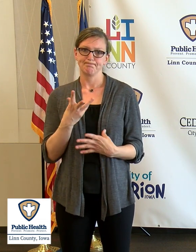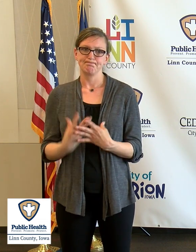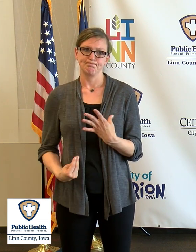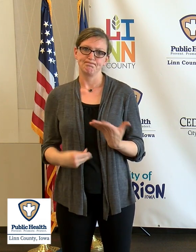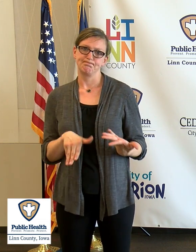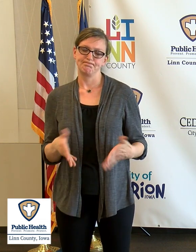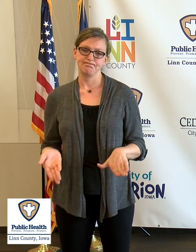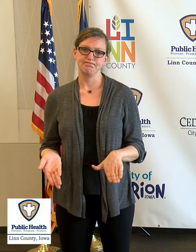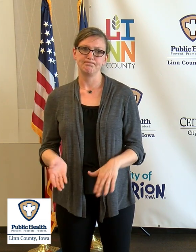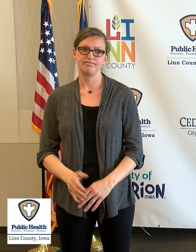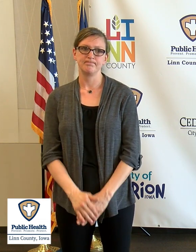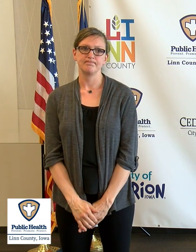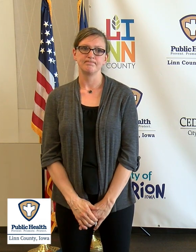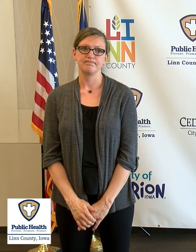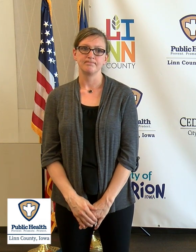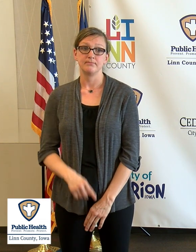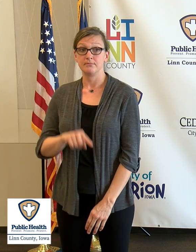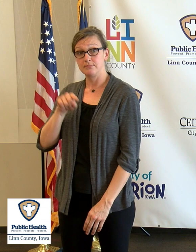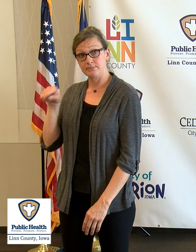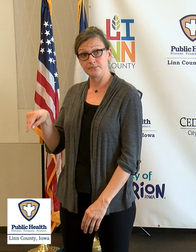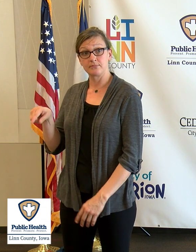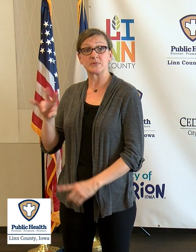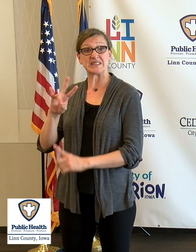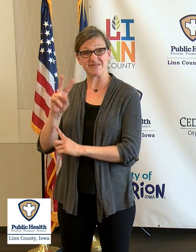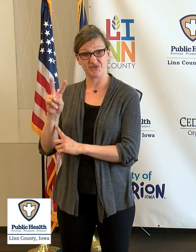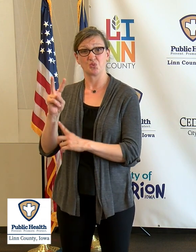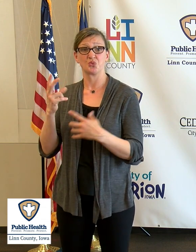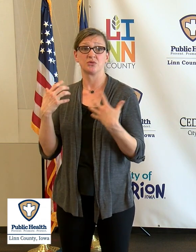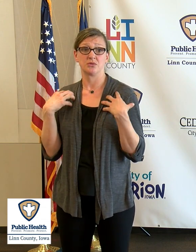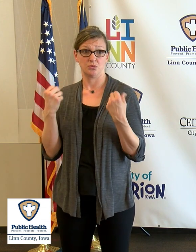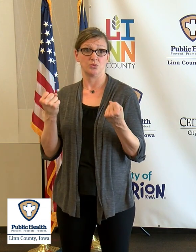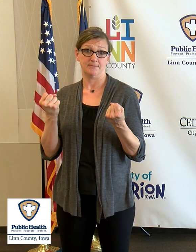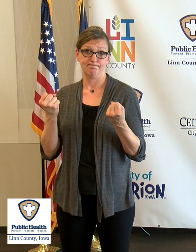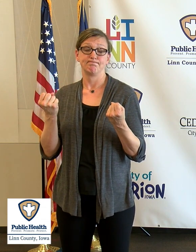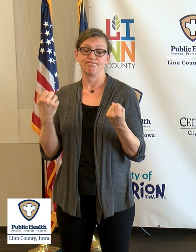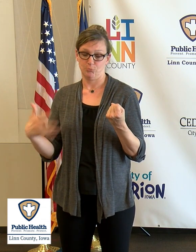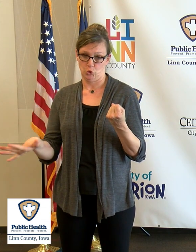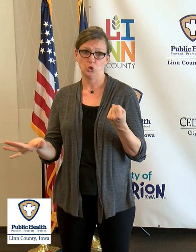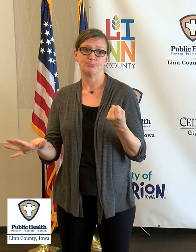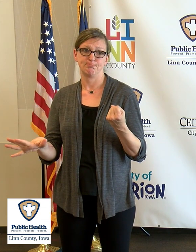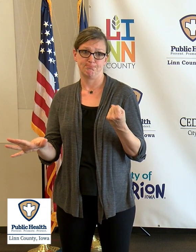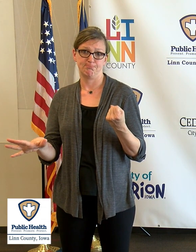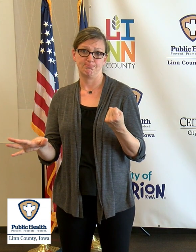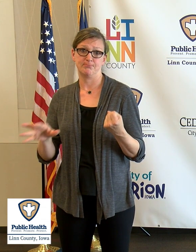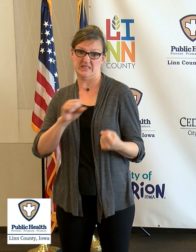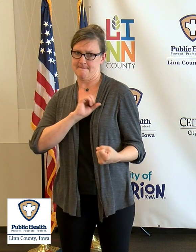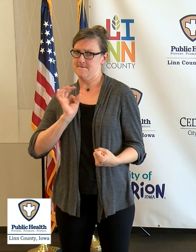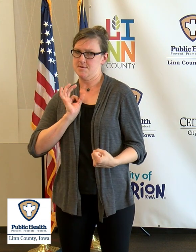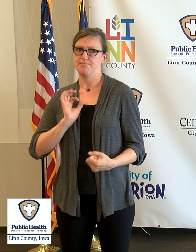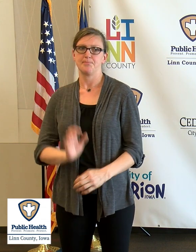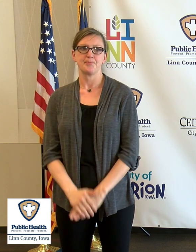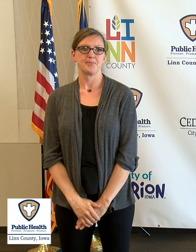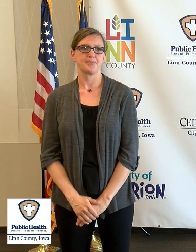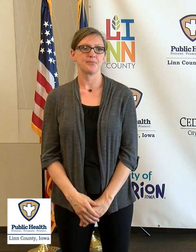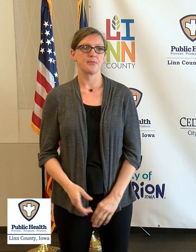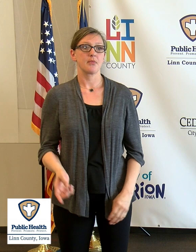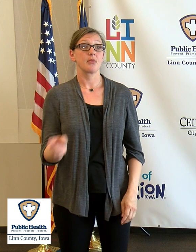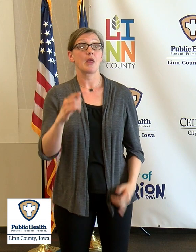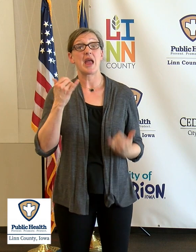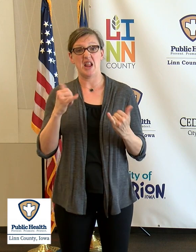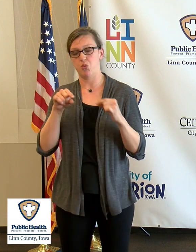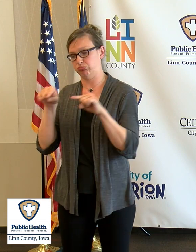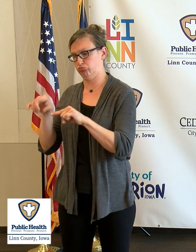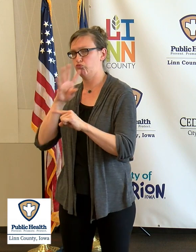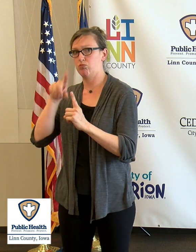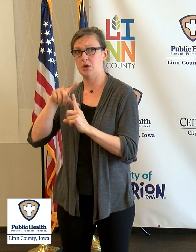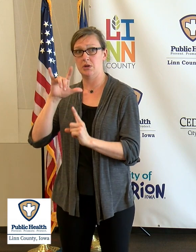72 staff and residents have recovered from this illness. At Linn Manor, 22 staff